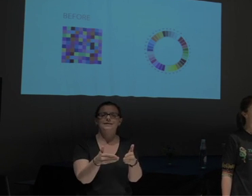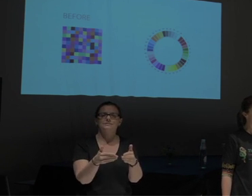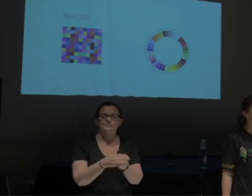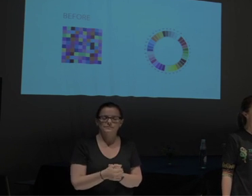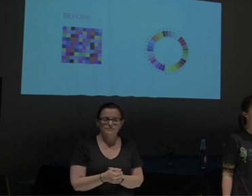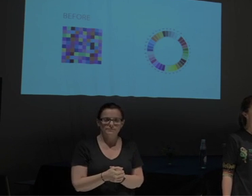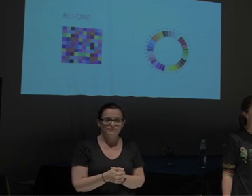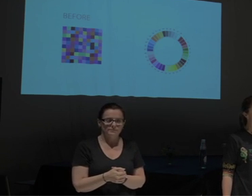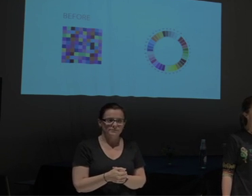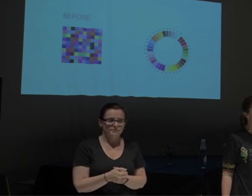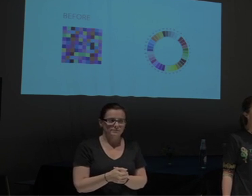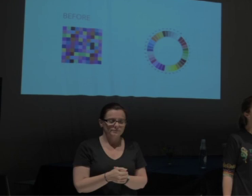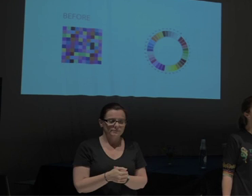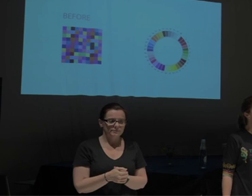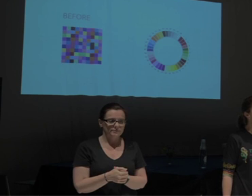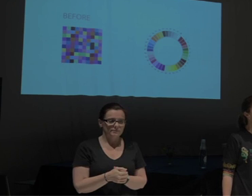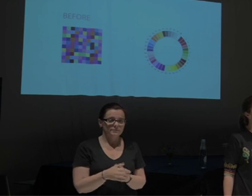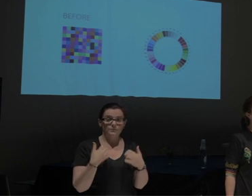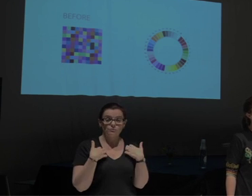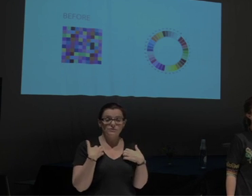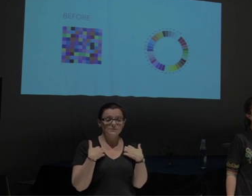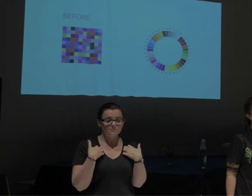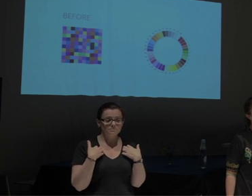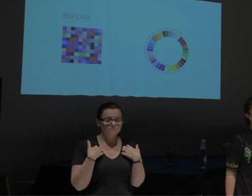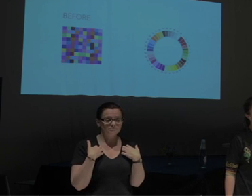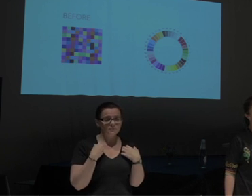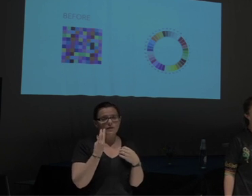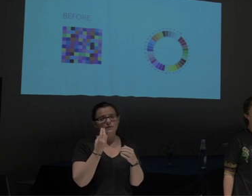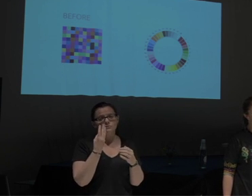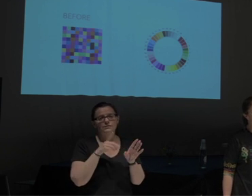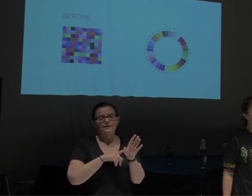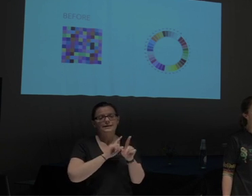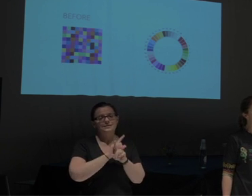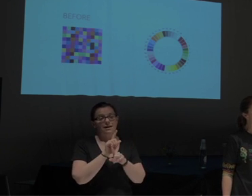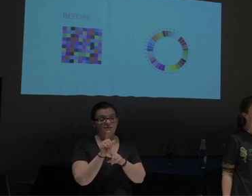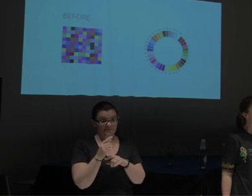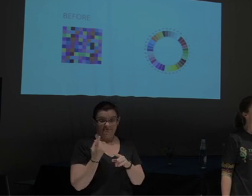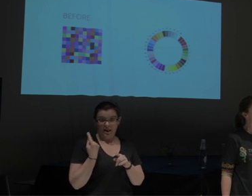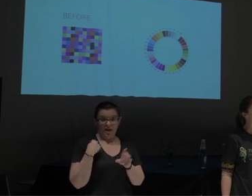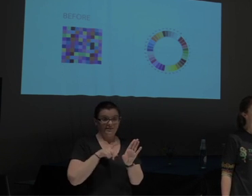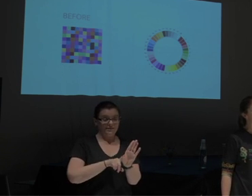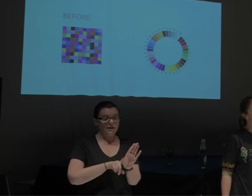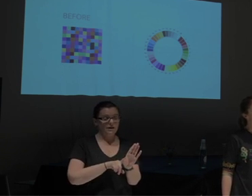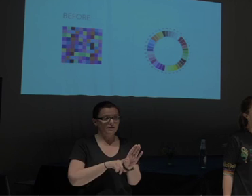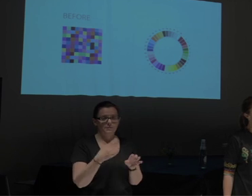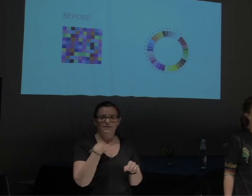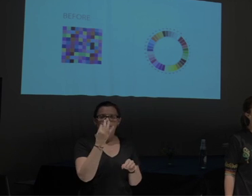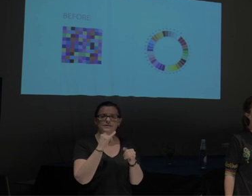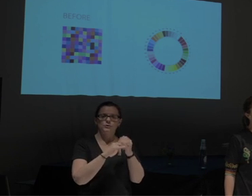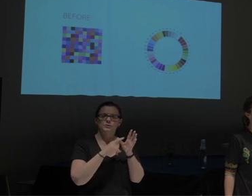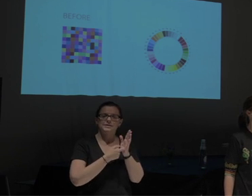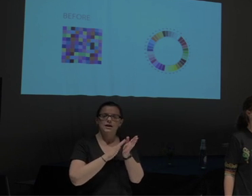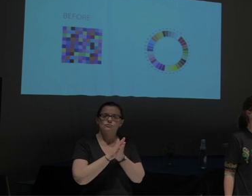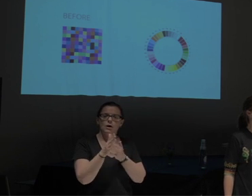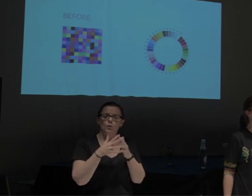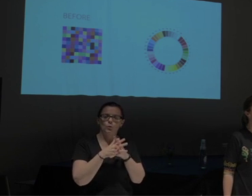which was very interesting. And then 3 years later, last year, I was invited by Sarah Wheeler, the founder